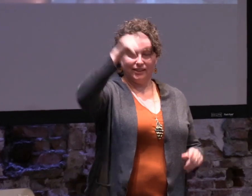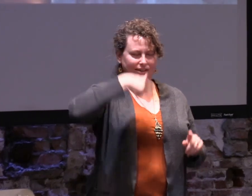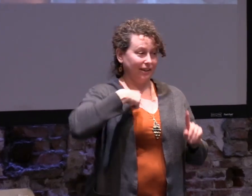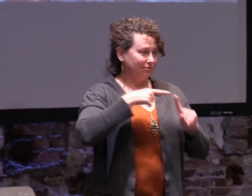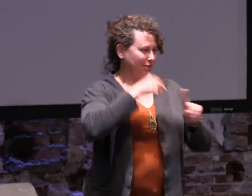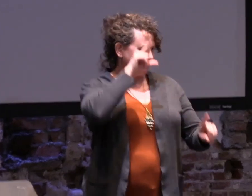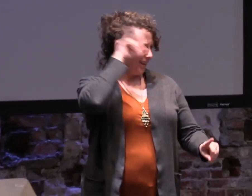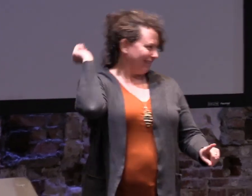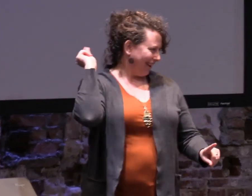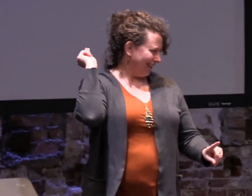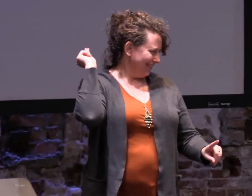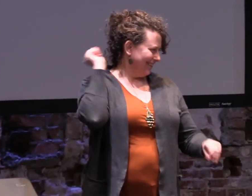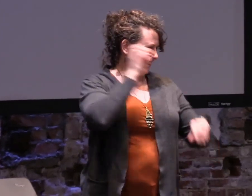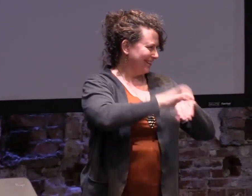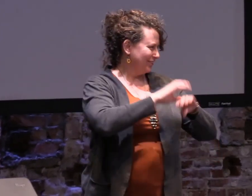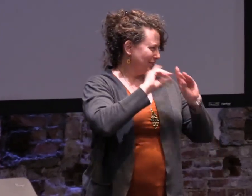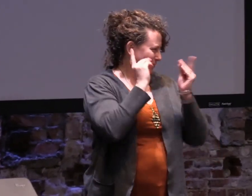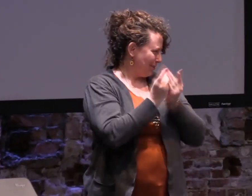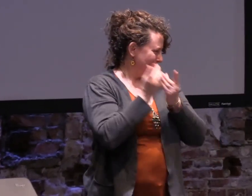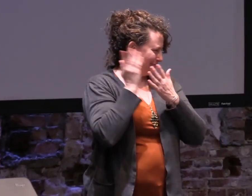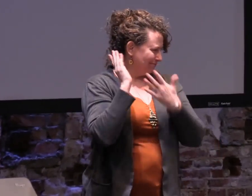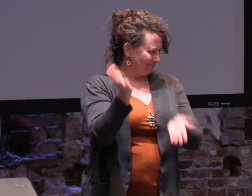I'm Jill Bradbury from Gallaudet.